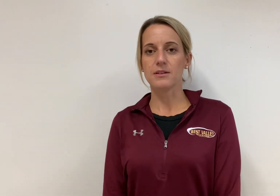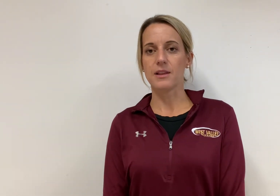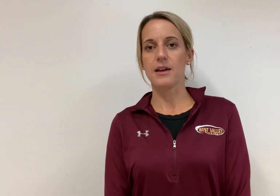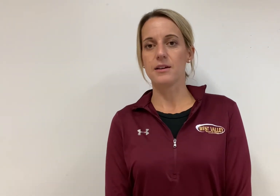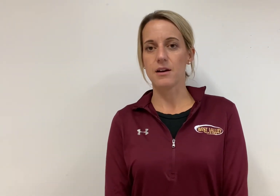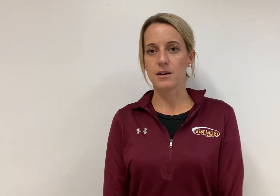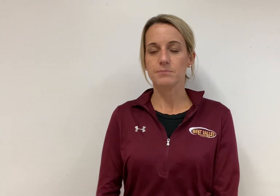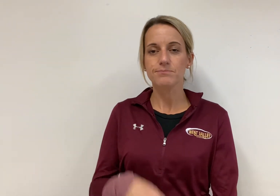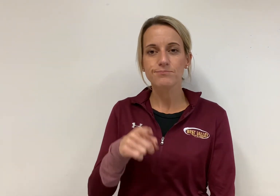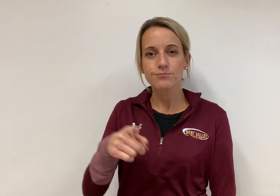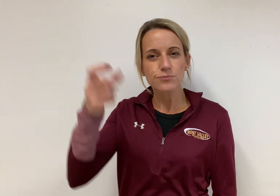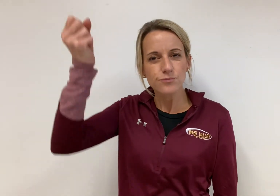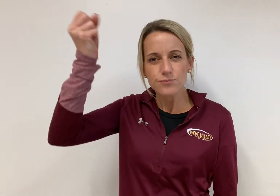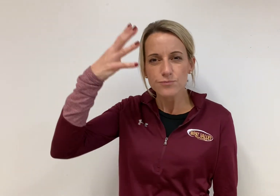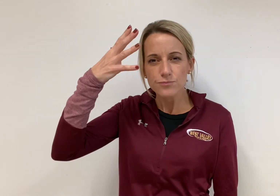like,